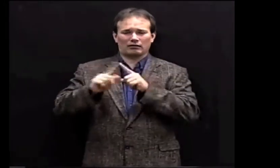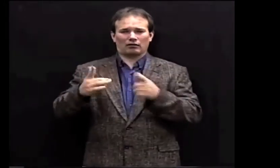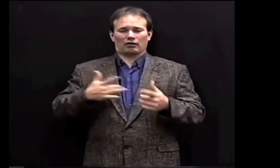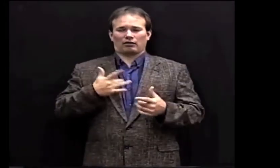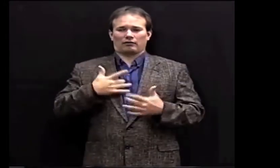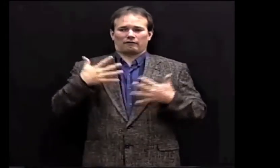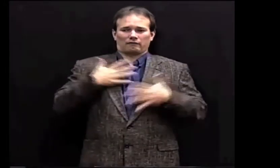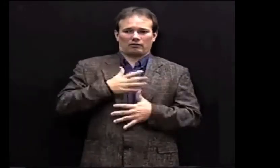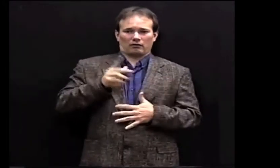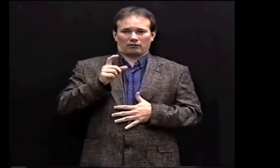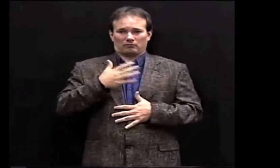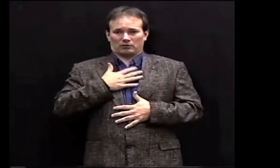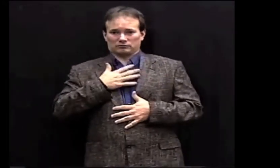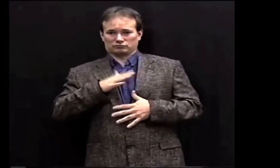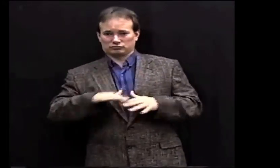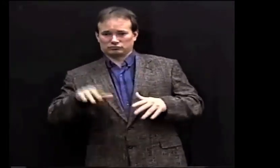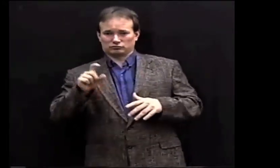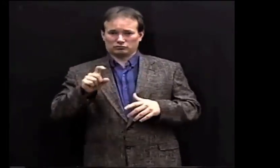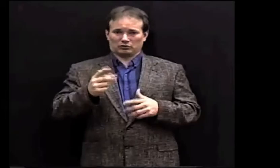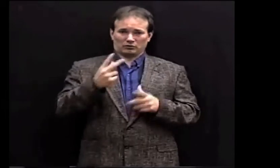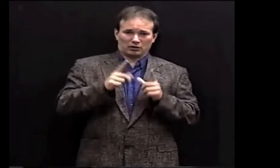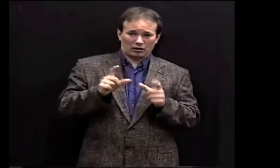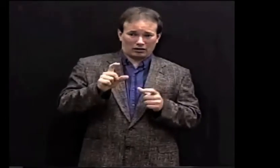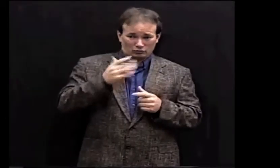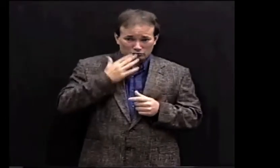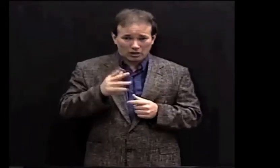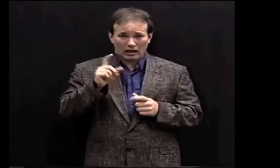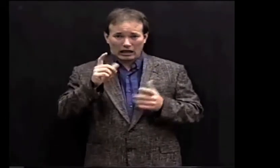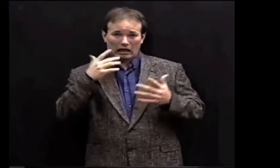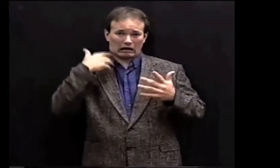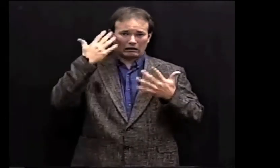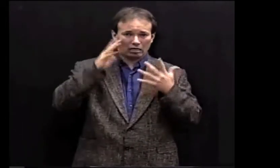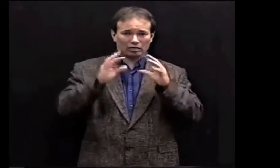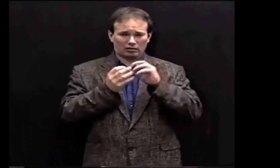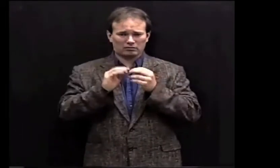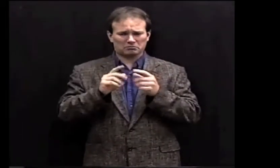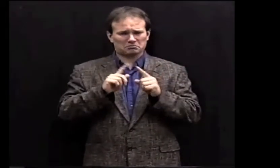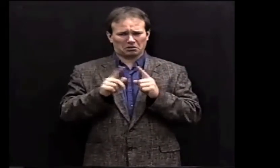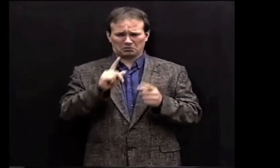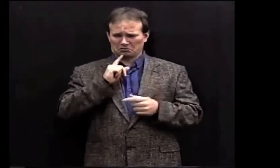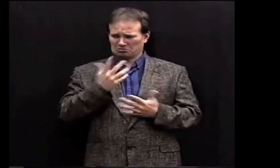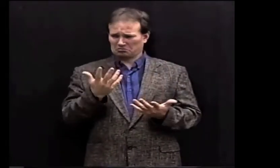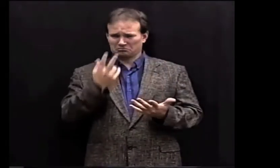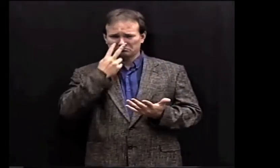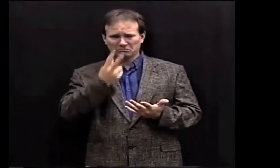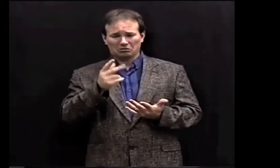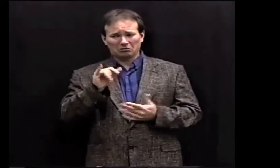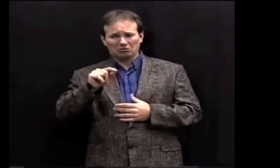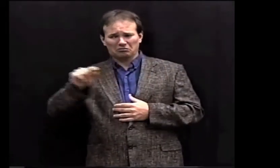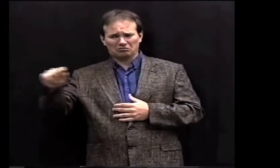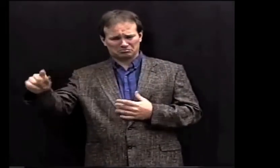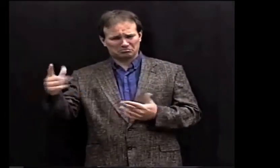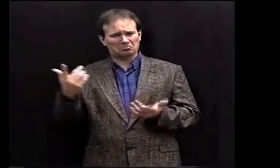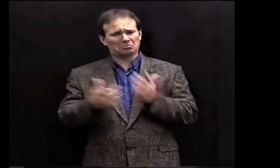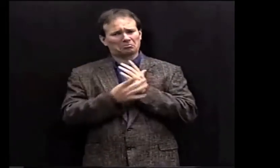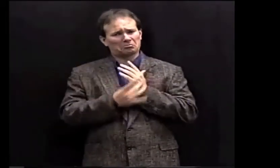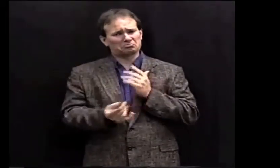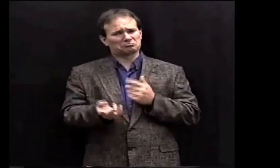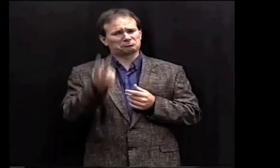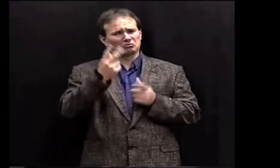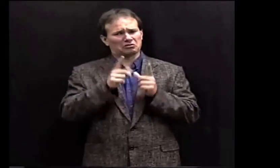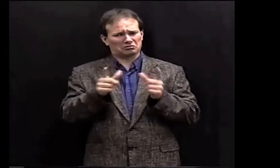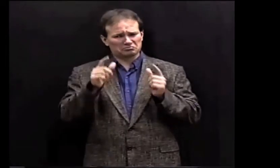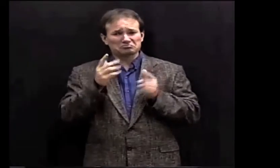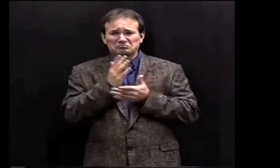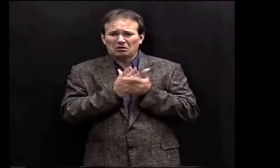bilingualism, but we have shown here today that deaf people are capable of being skilled in 2 or 3 different languages and can